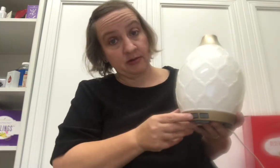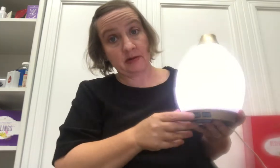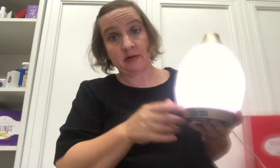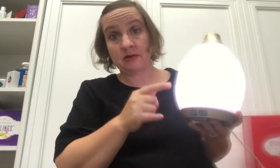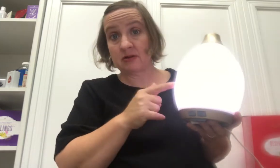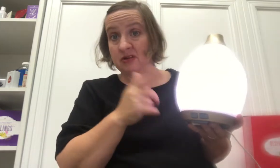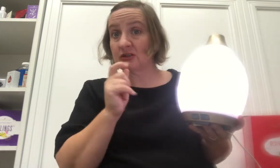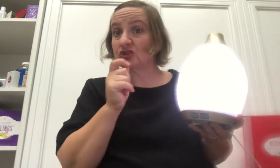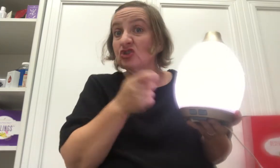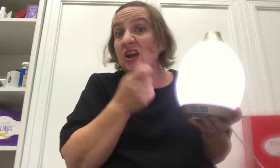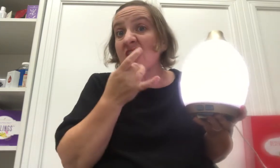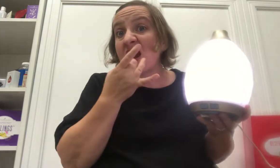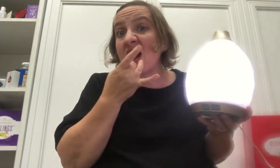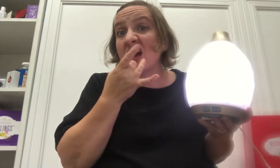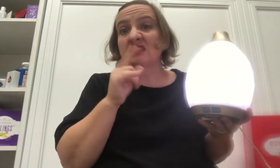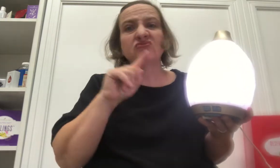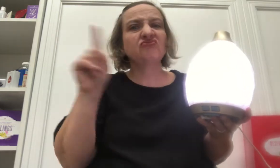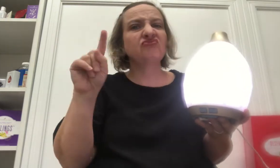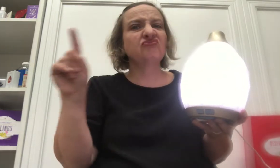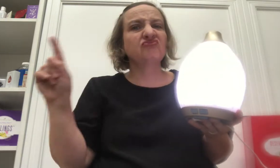Let's see here. So if we turn it off and we want to